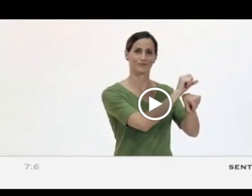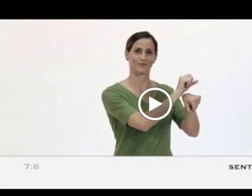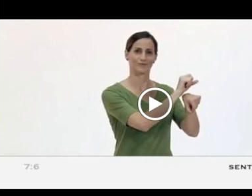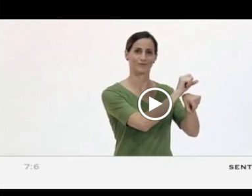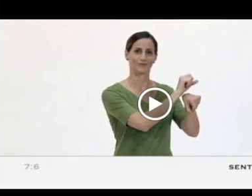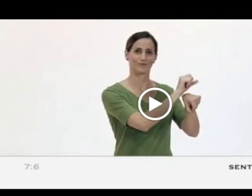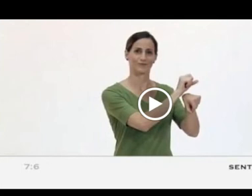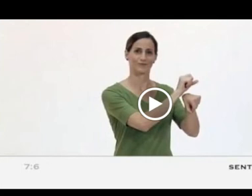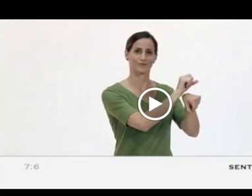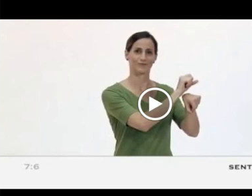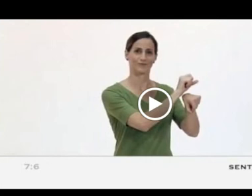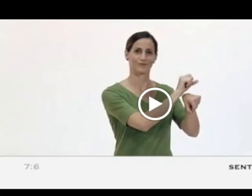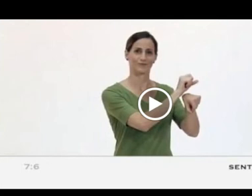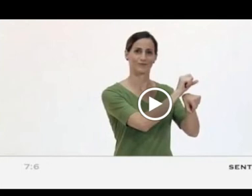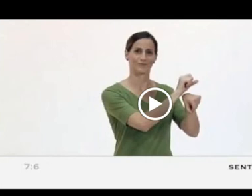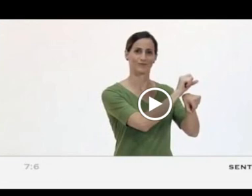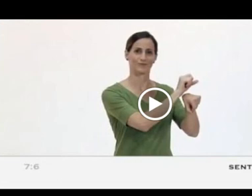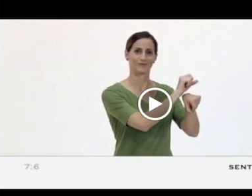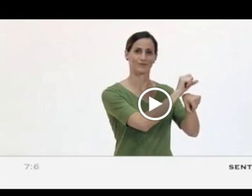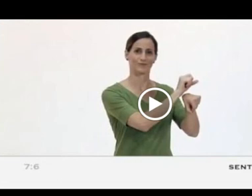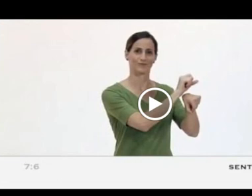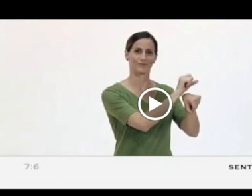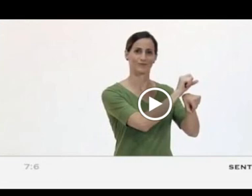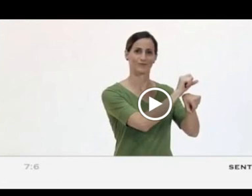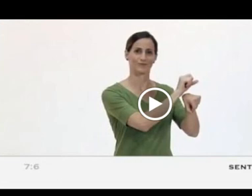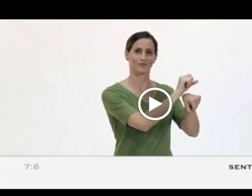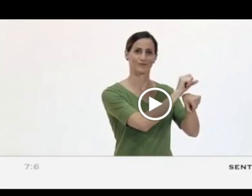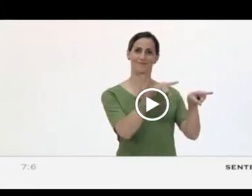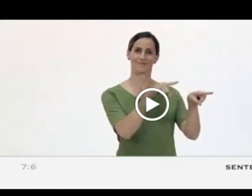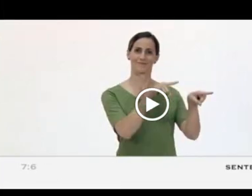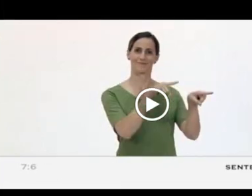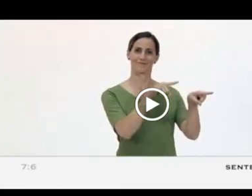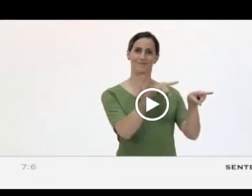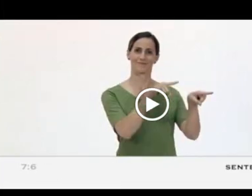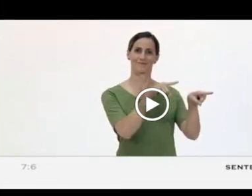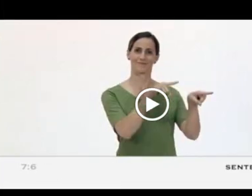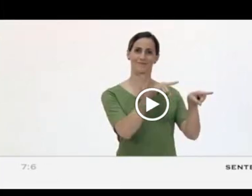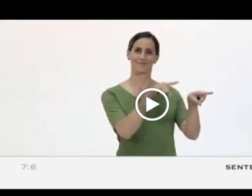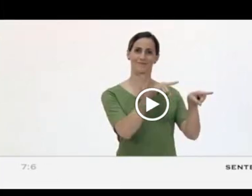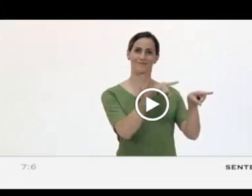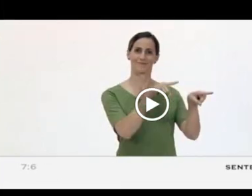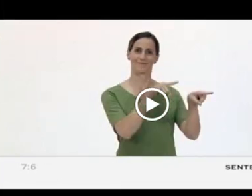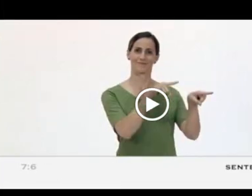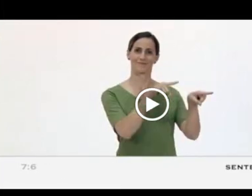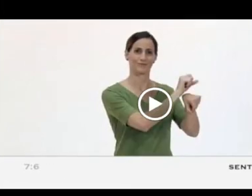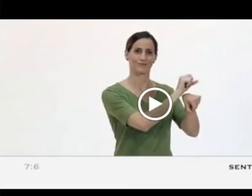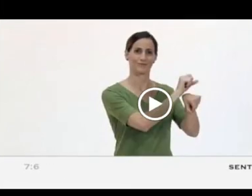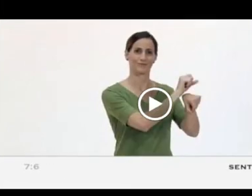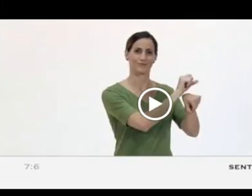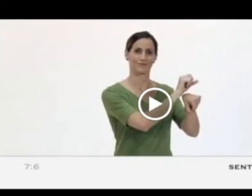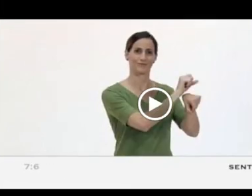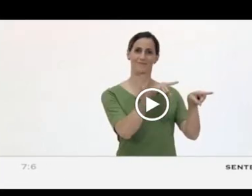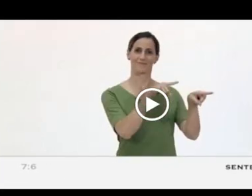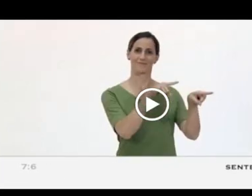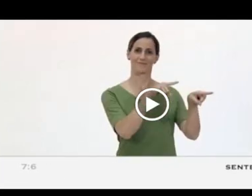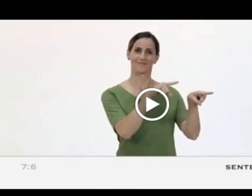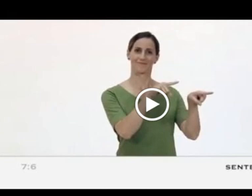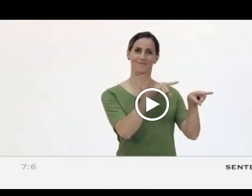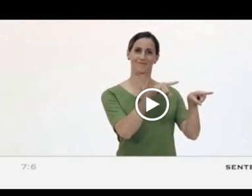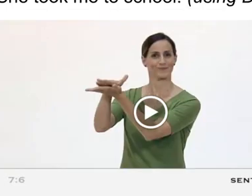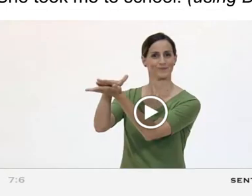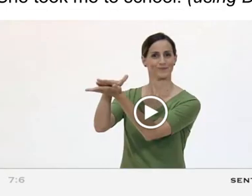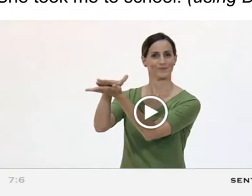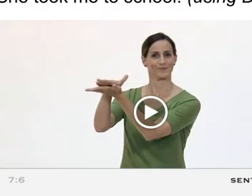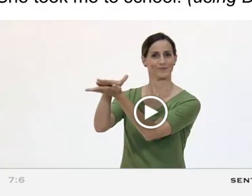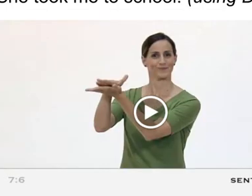trim those off. So I wish I had a better way of doing that without putting a lot of work into it. So we can use drop off, we can